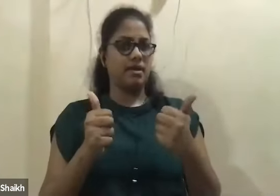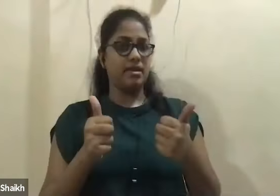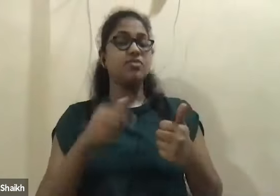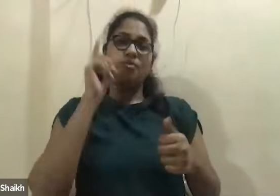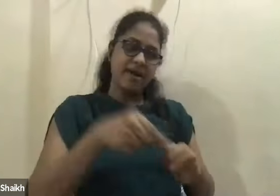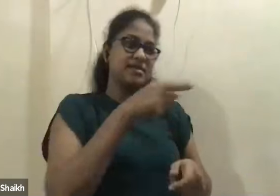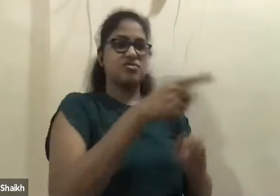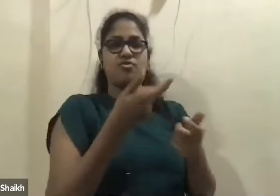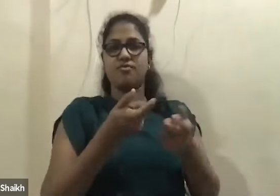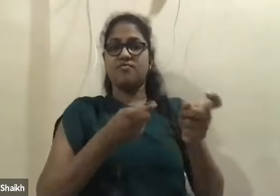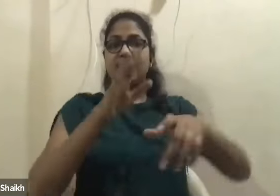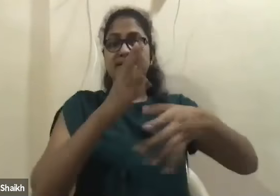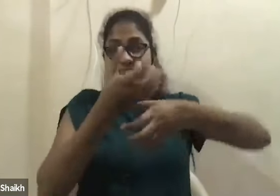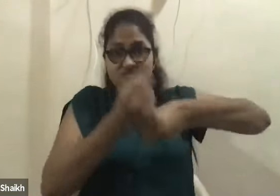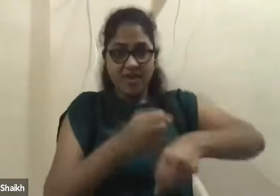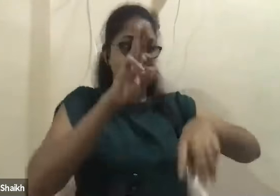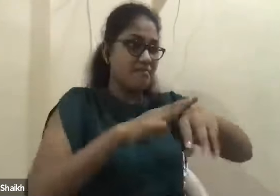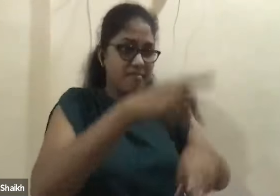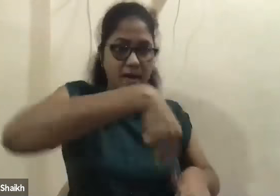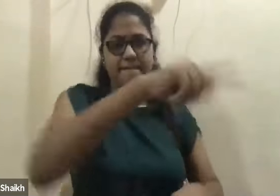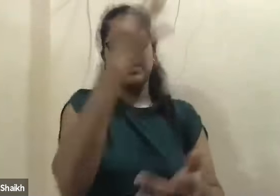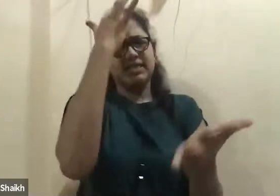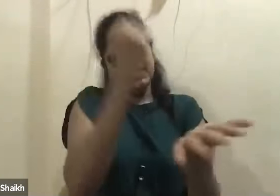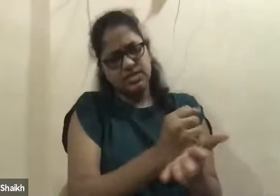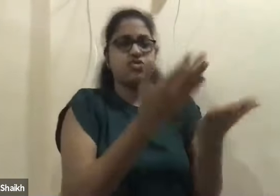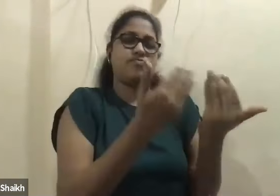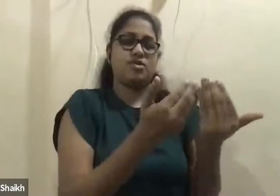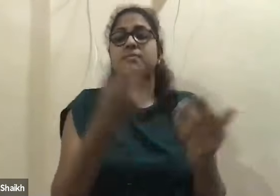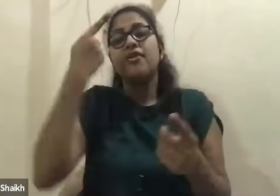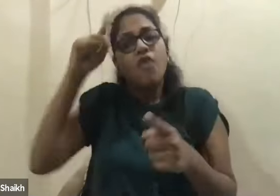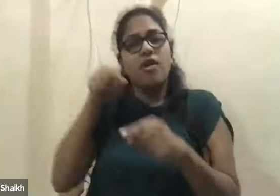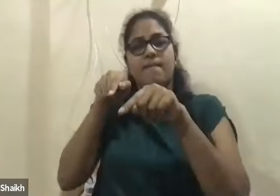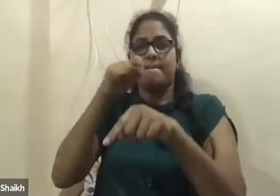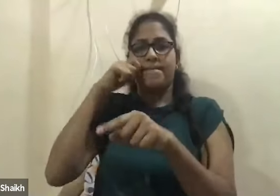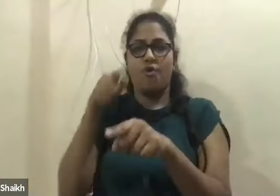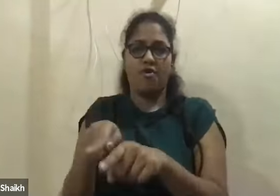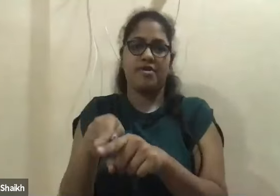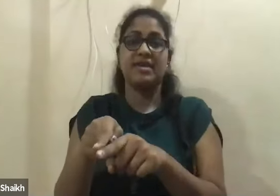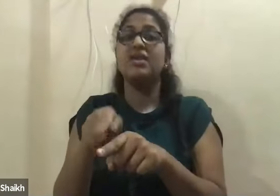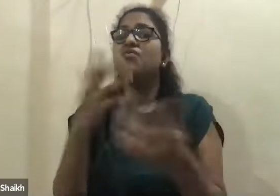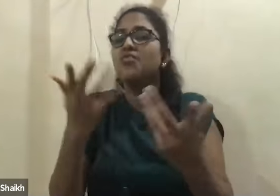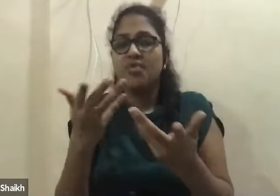take all these decisions on his behalf, which me and my husband, we do under